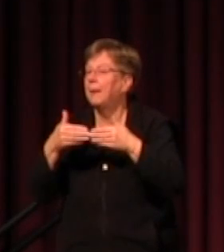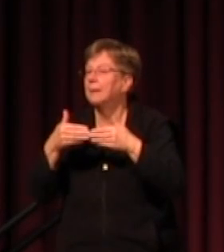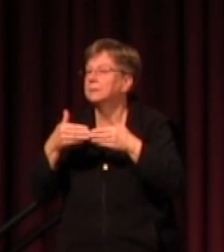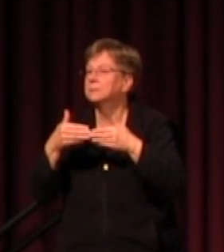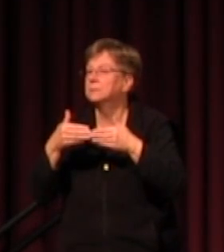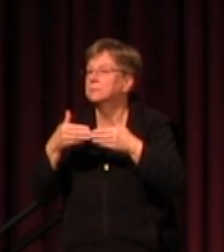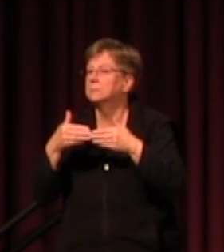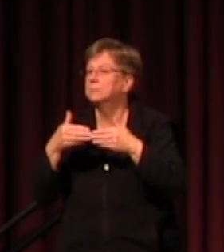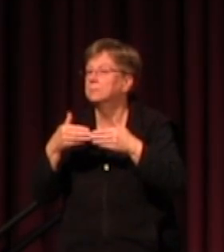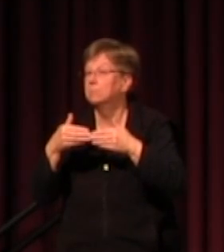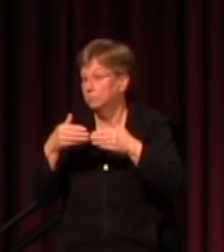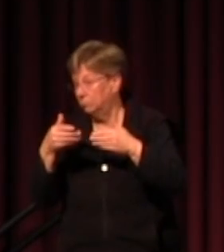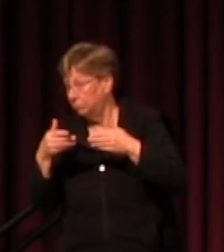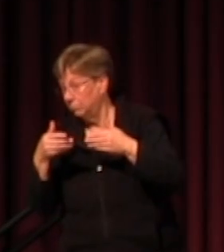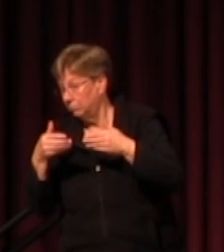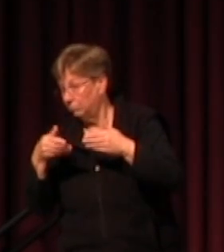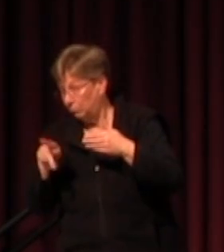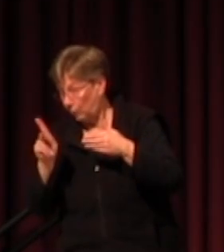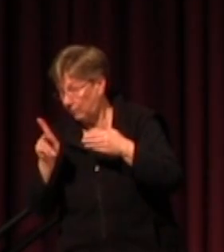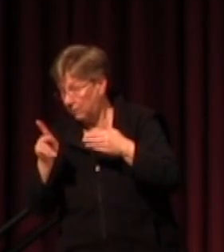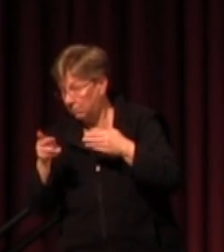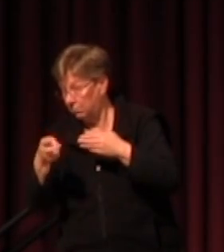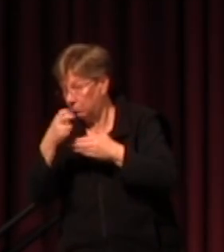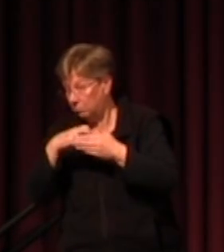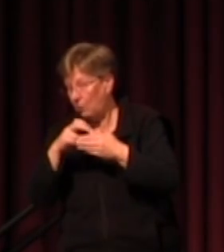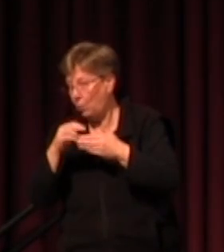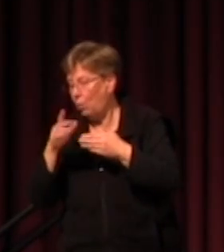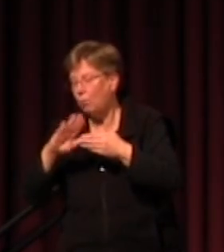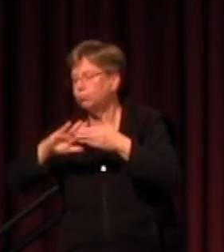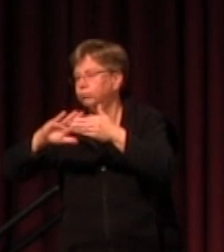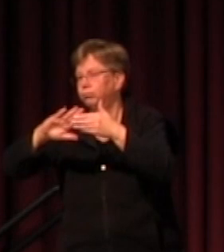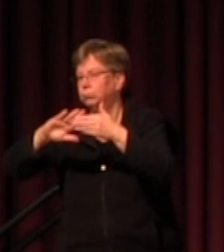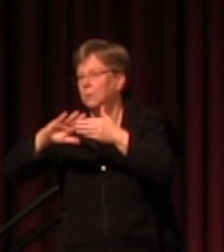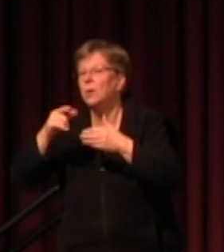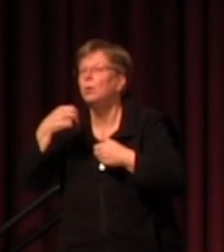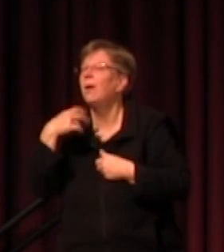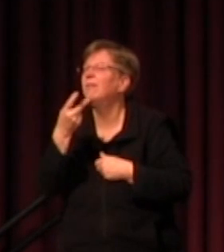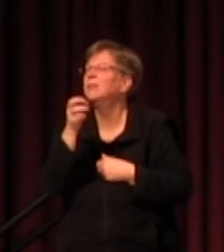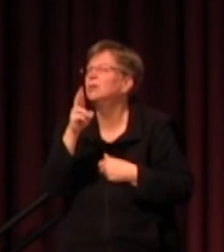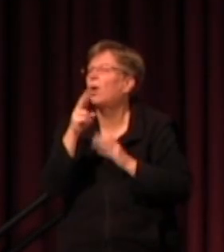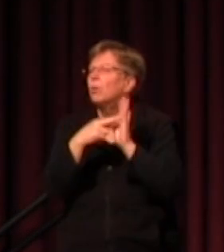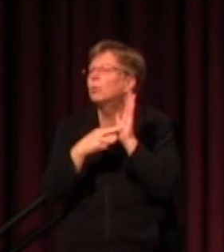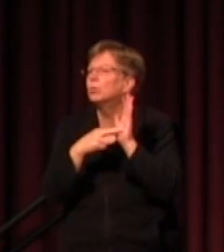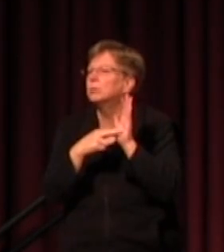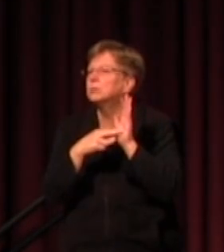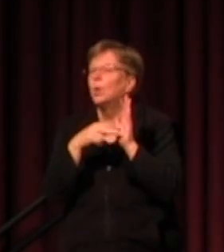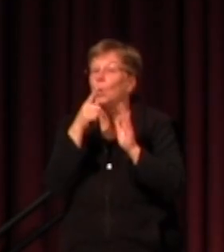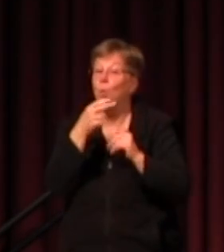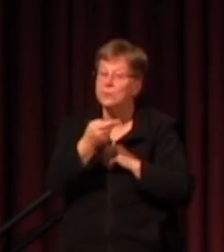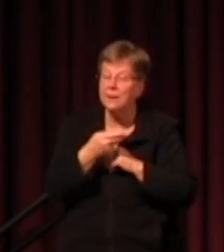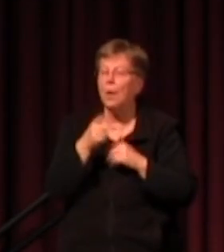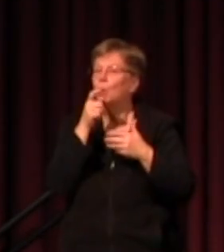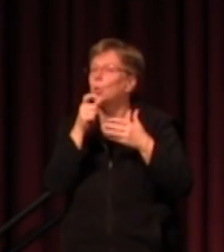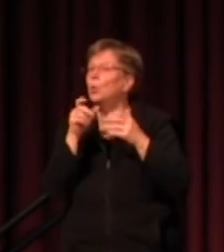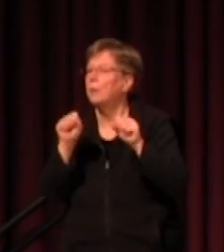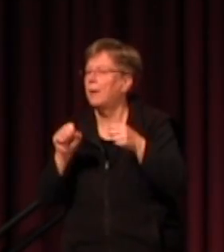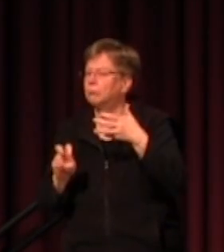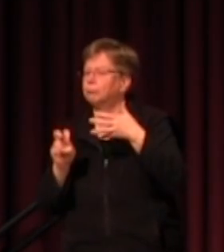circle. So again, if you're thinking about an organization, you have HR rules. Who gets hired, and then who gets promoted?